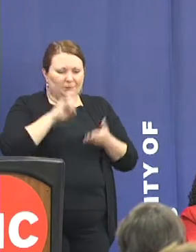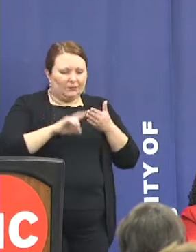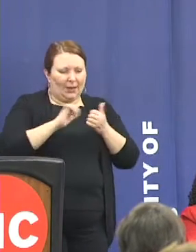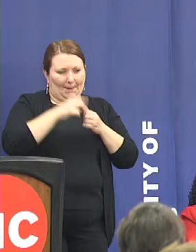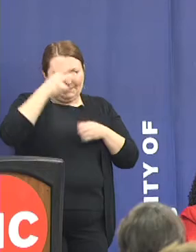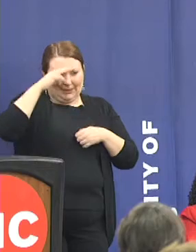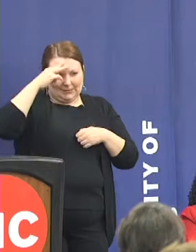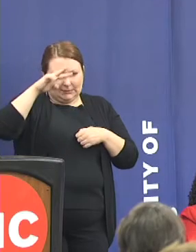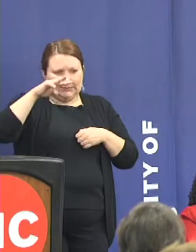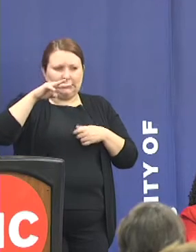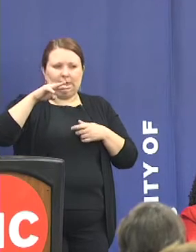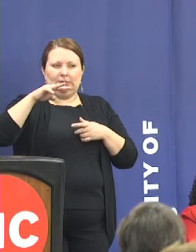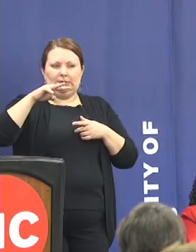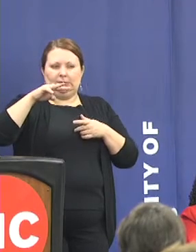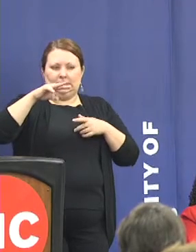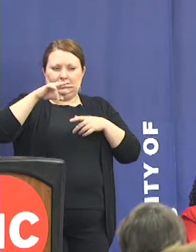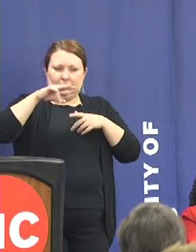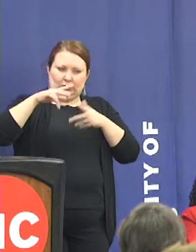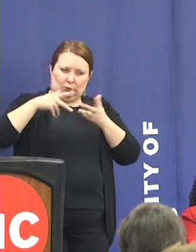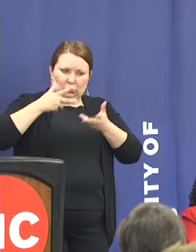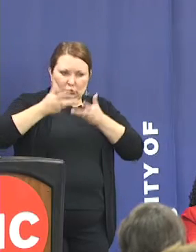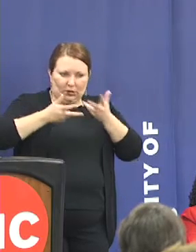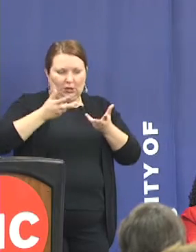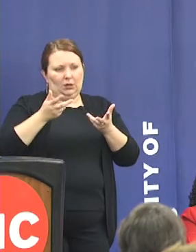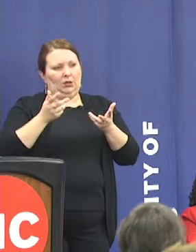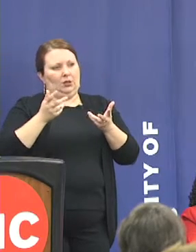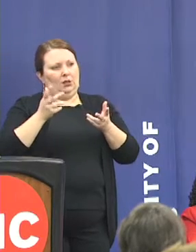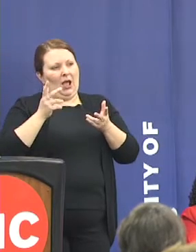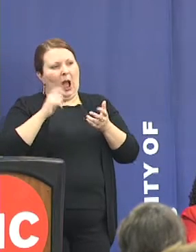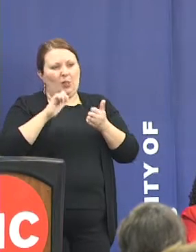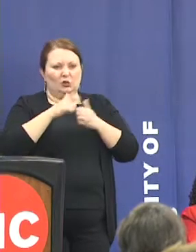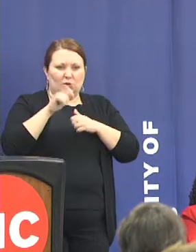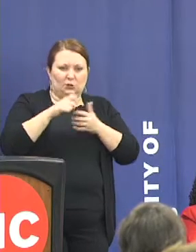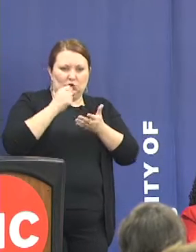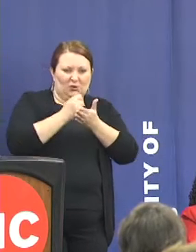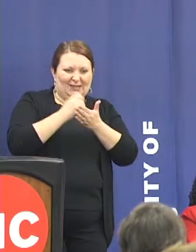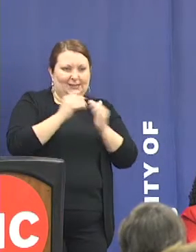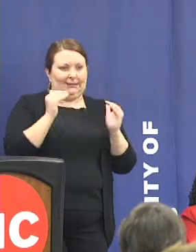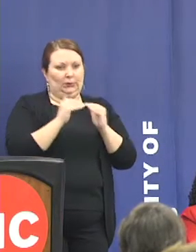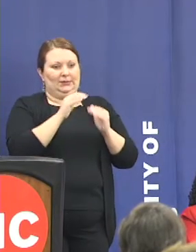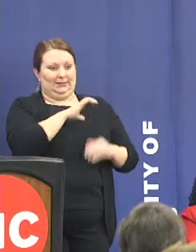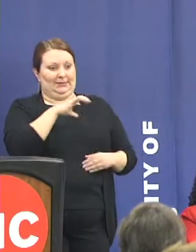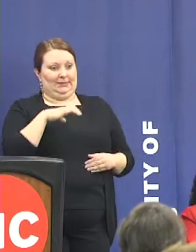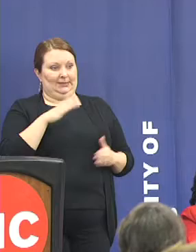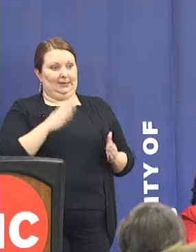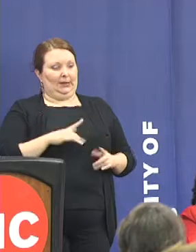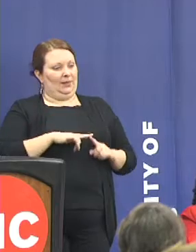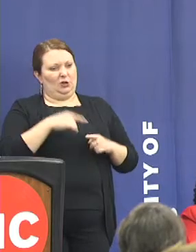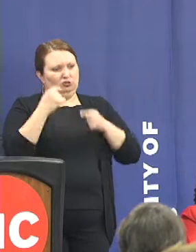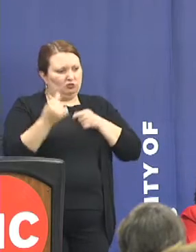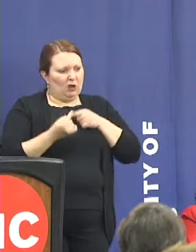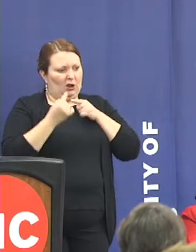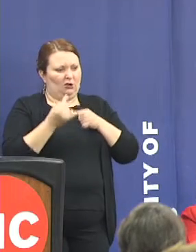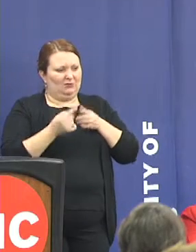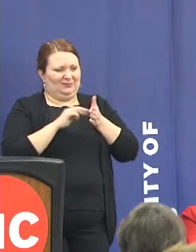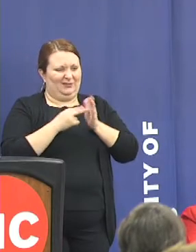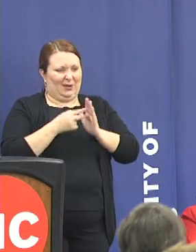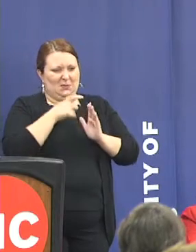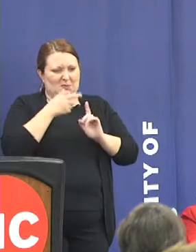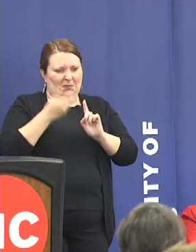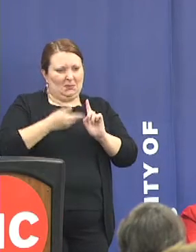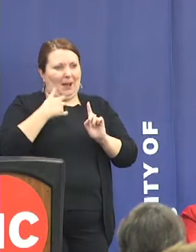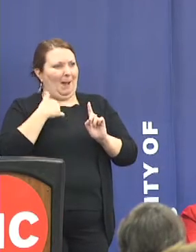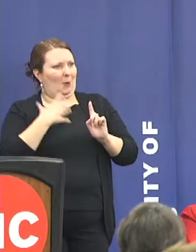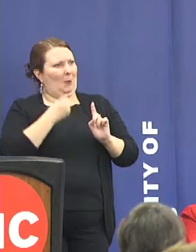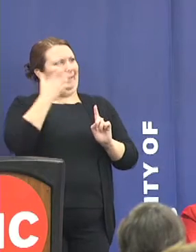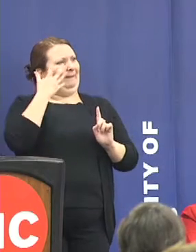Mexicans were, according to the Treaty of Guadalupe Hidalgo, were supposed to be treated as equal citizens, and they struggled to try to define themselves as